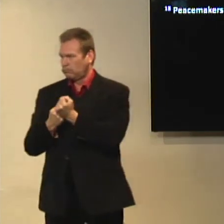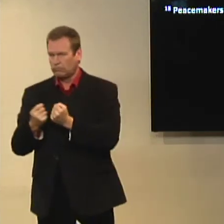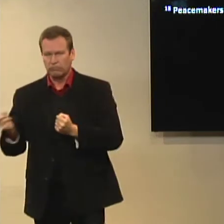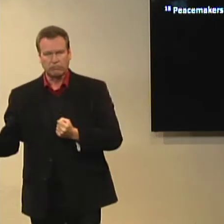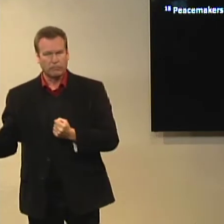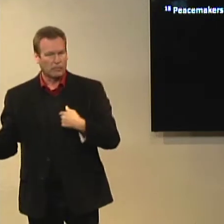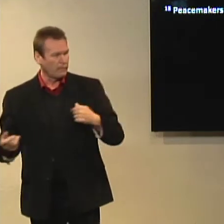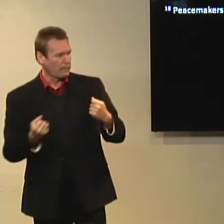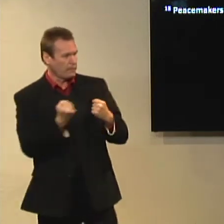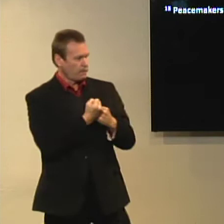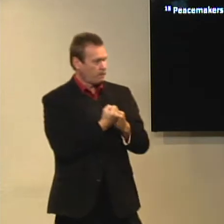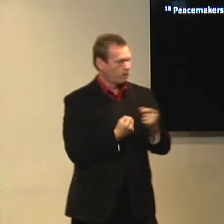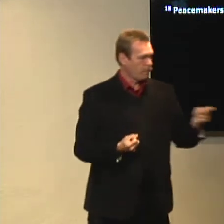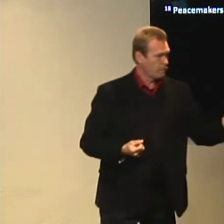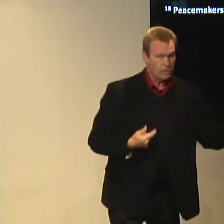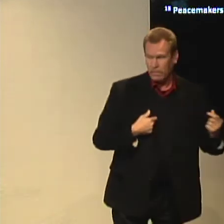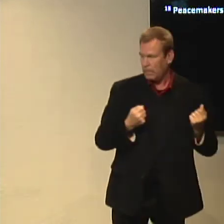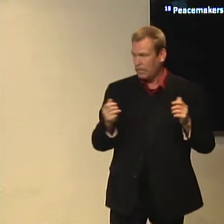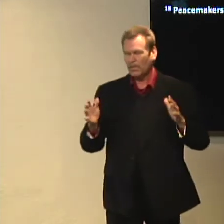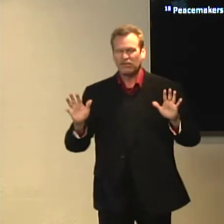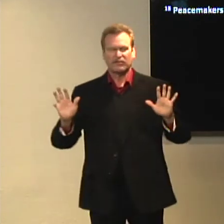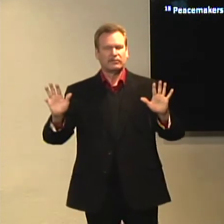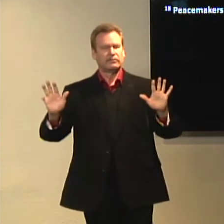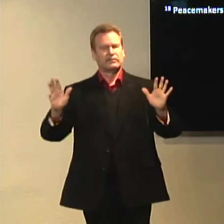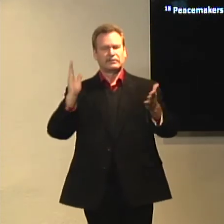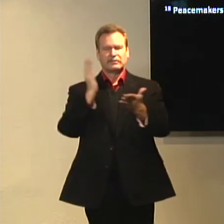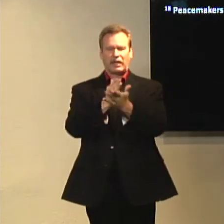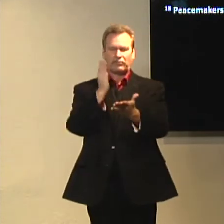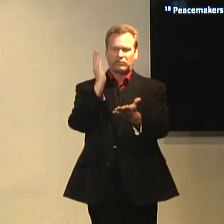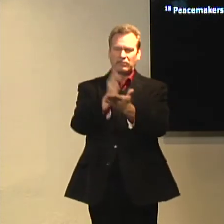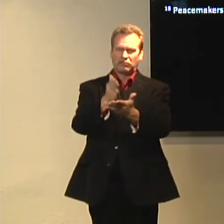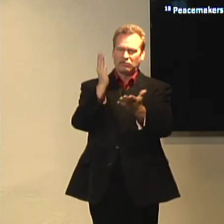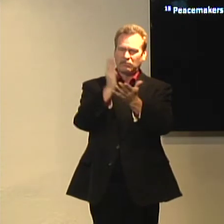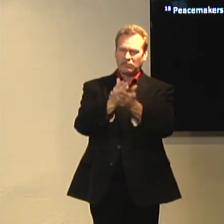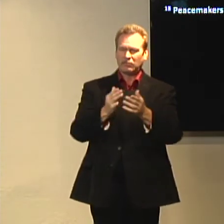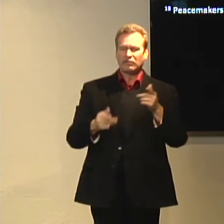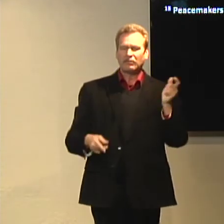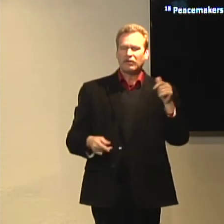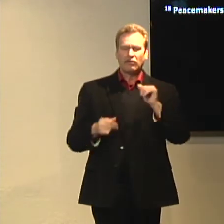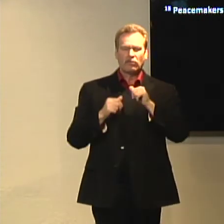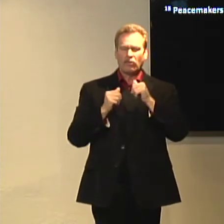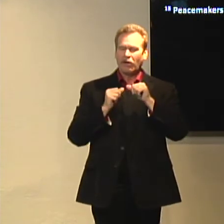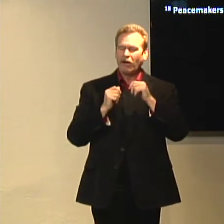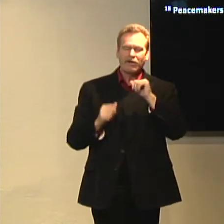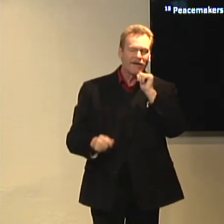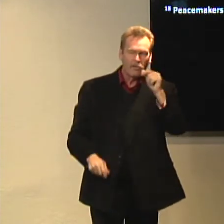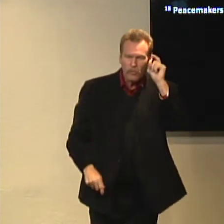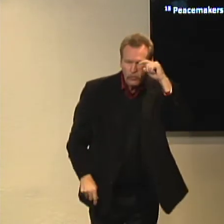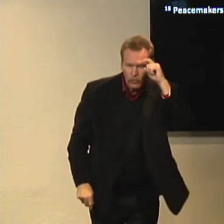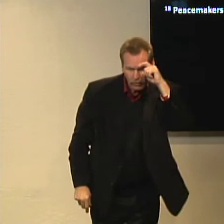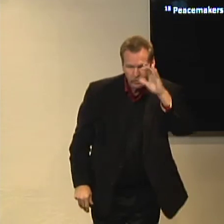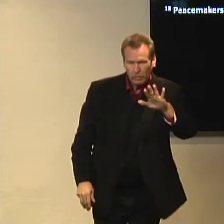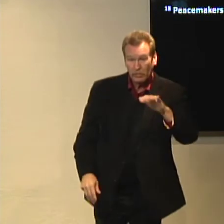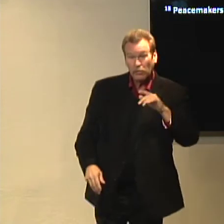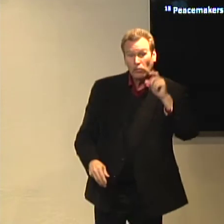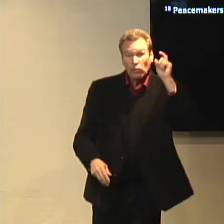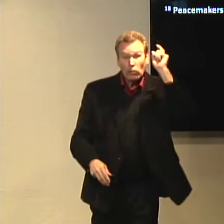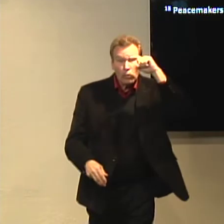not be happening in a Christian's life where they support one or the other and they just have this great big argument going all the time, because that does